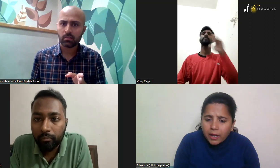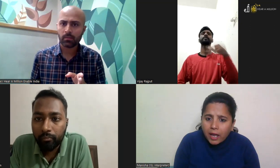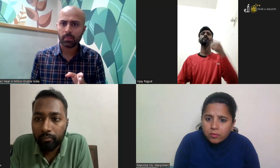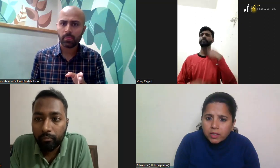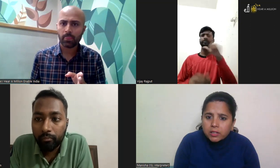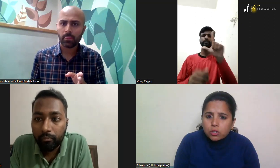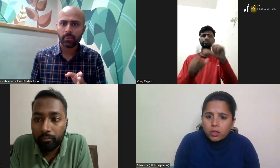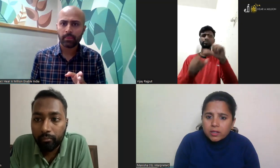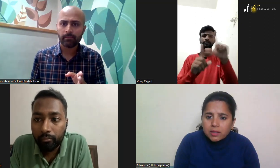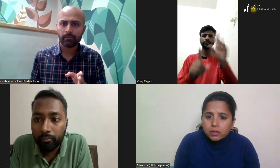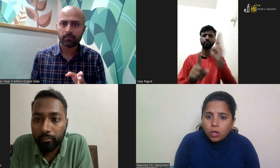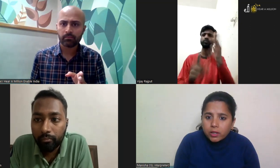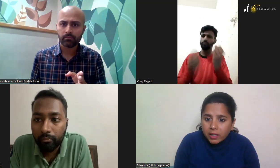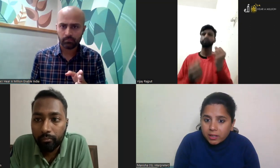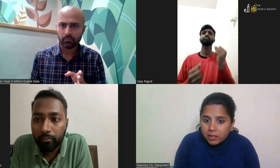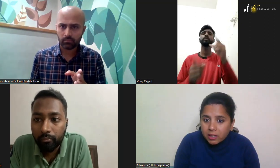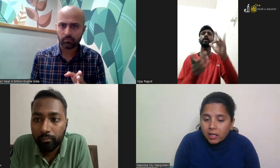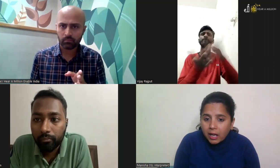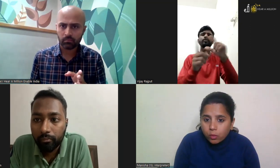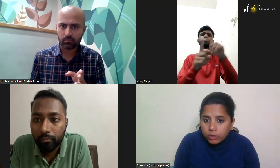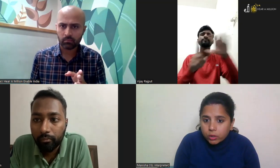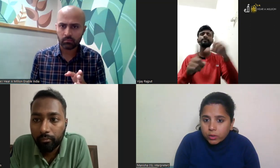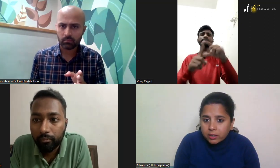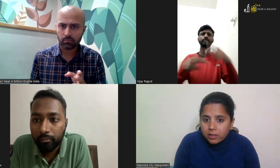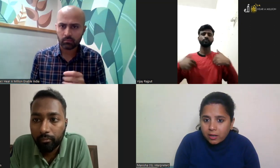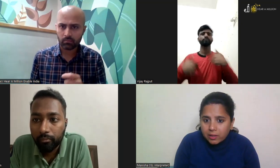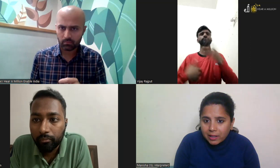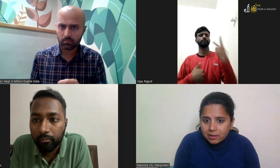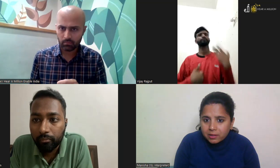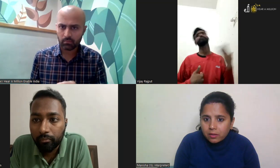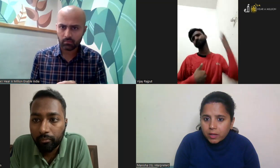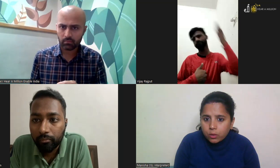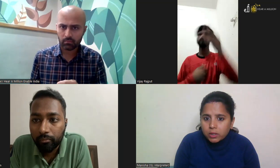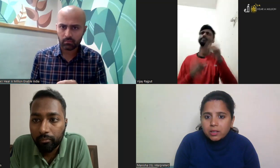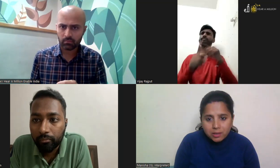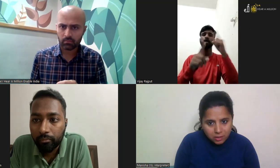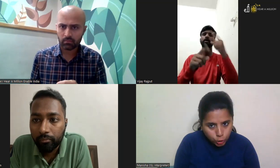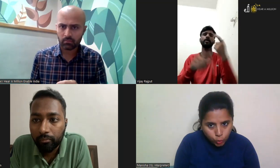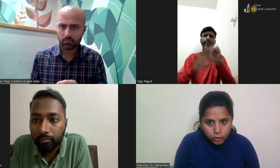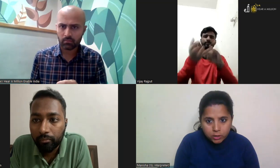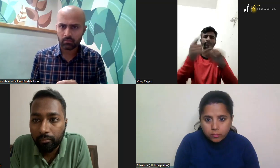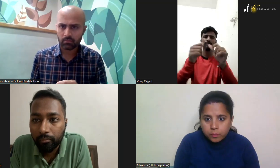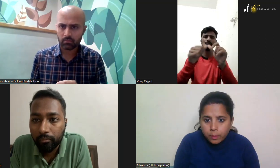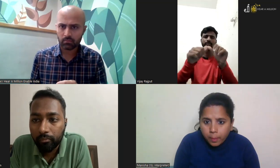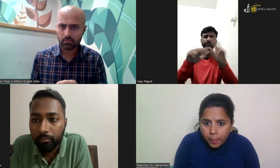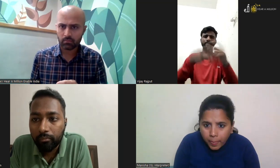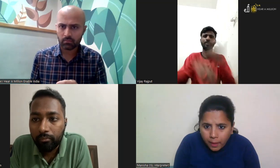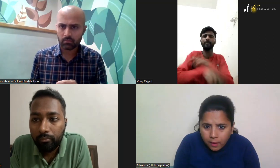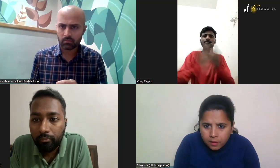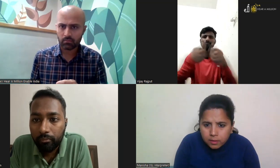So I have the insurance. I thought that I wanted to get the driving license. I went to the district court.